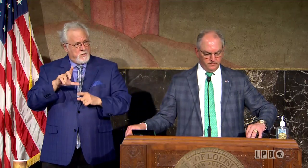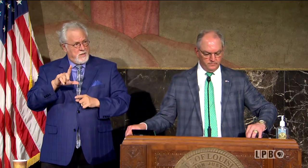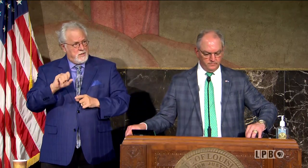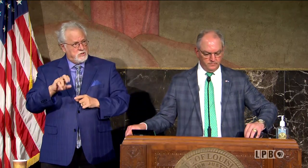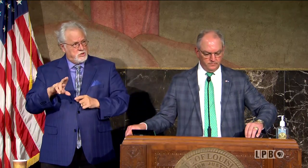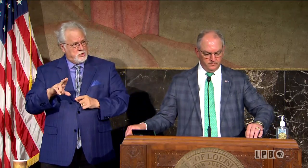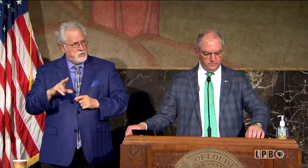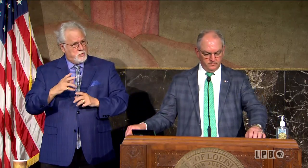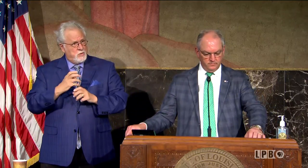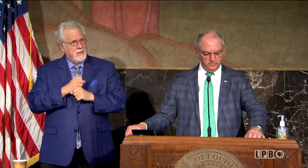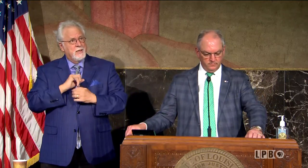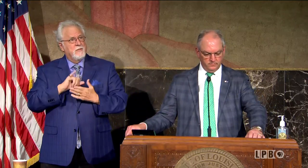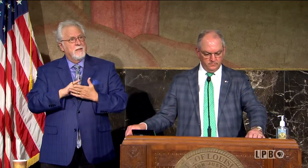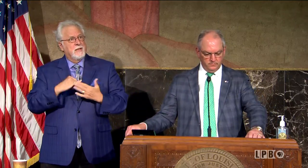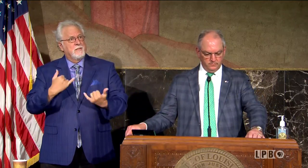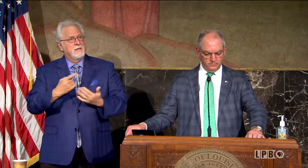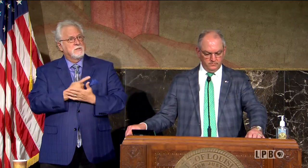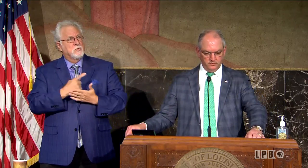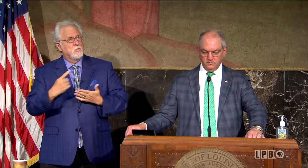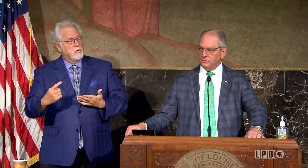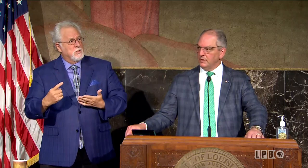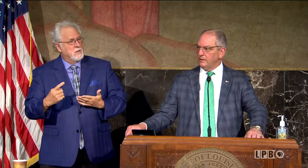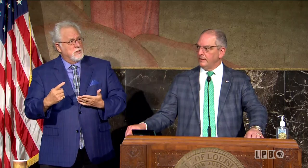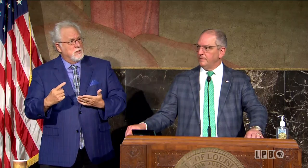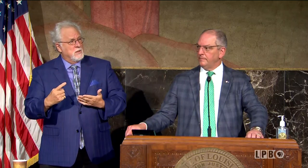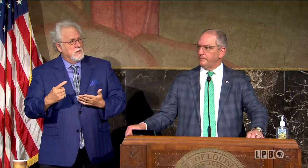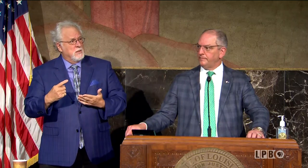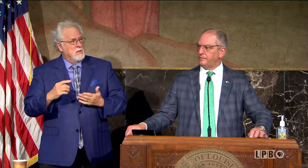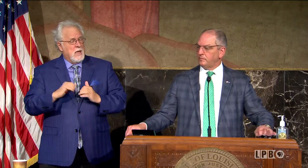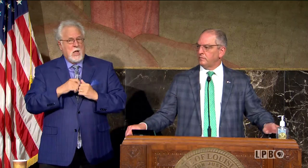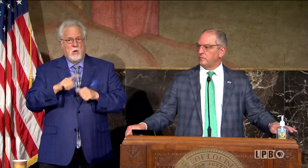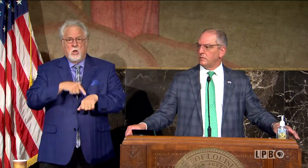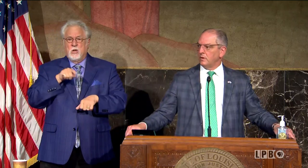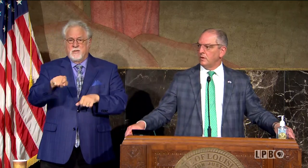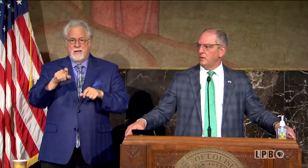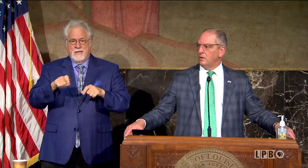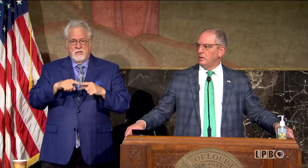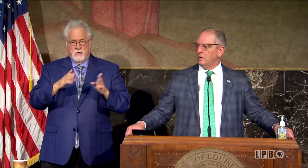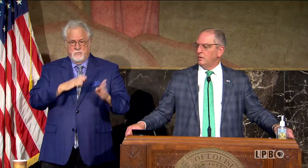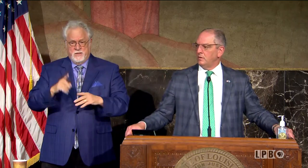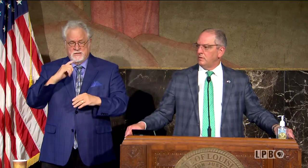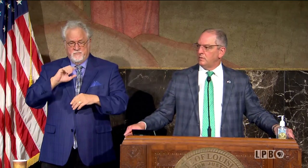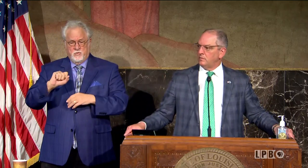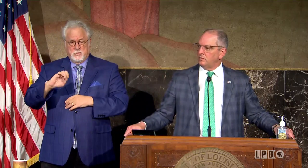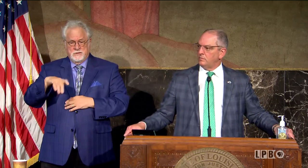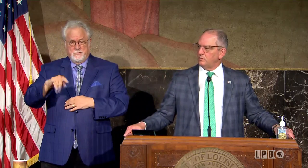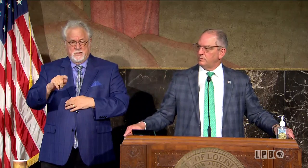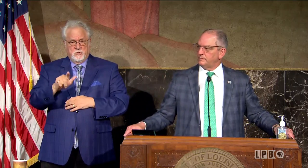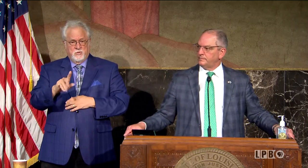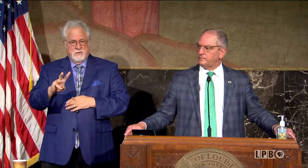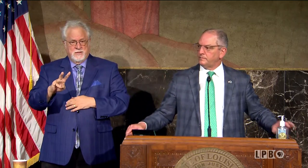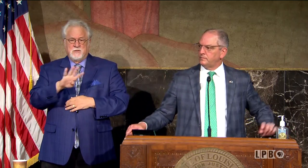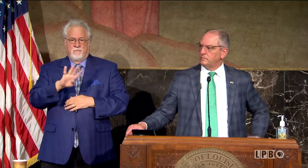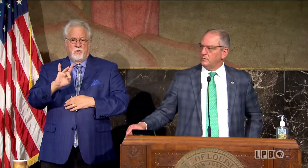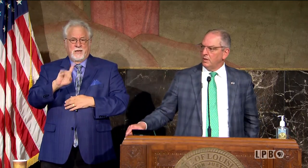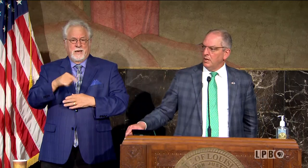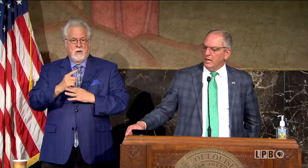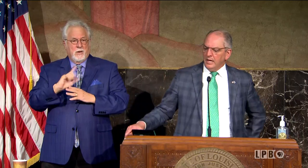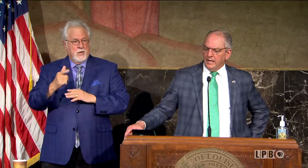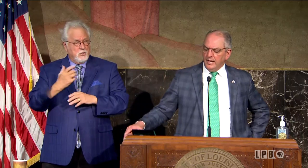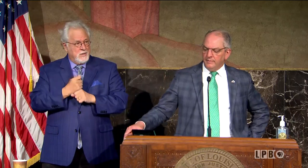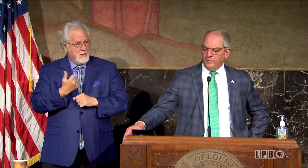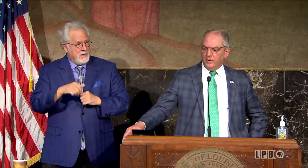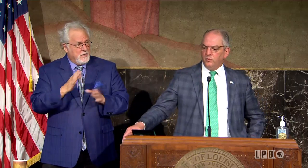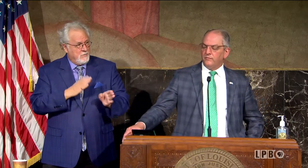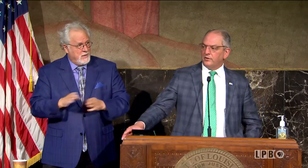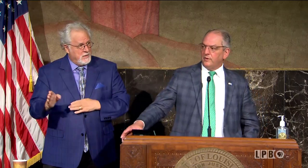case, to get that sometime this week. For how long they needed to get a plan in place for September 26th. 48 hours later, have you received any